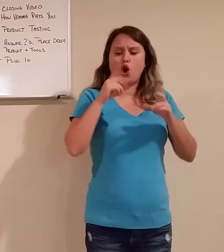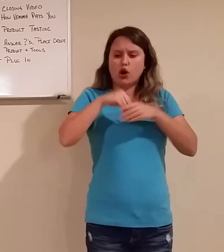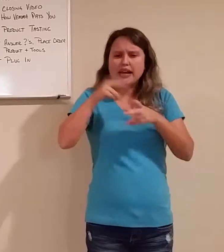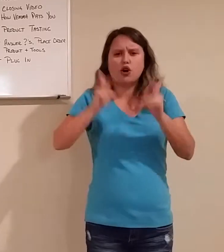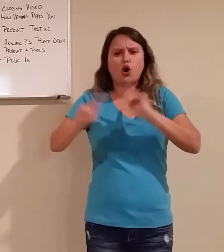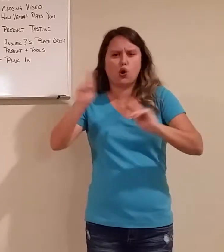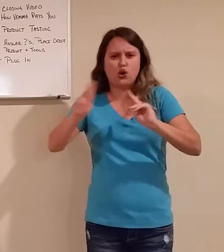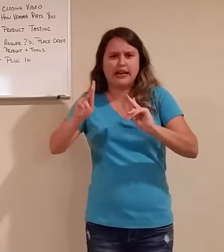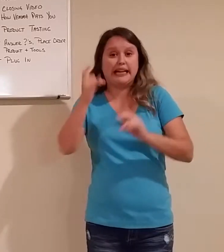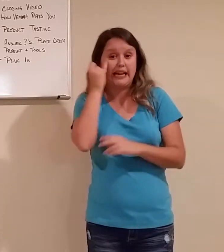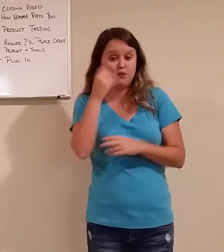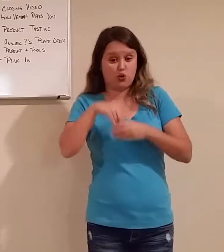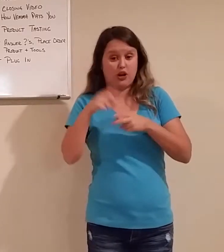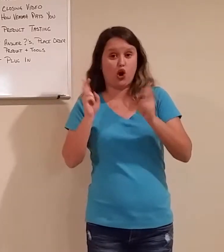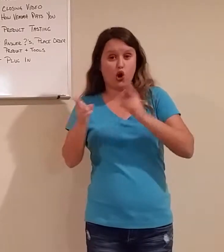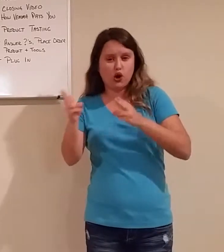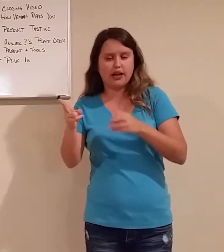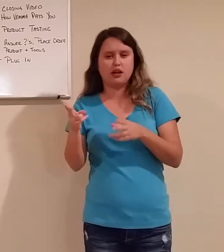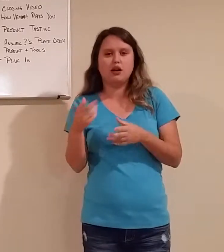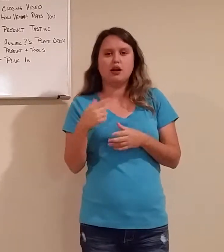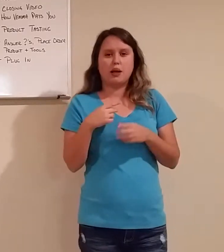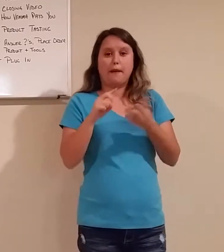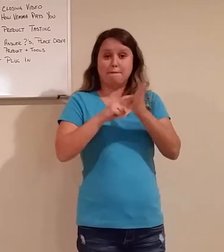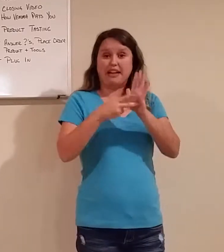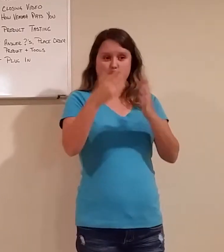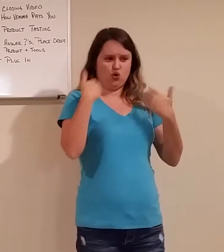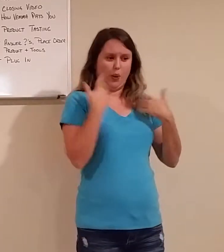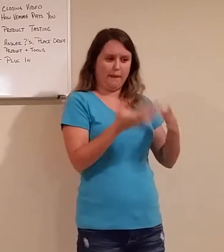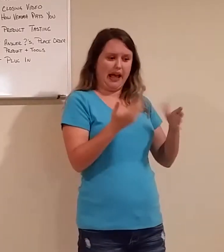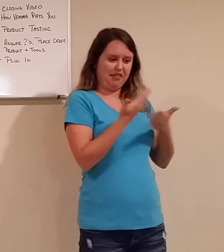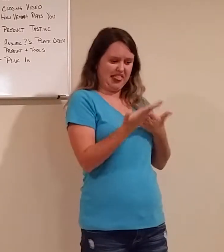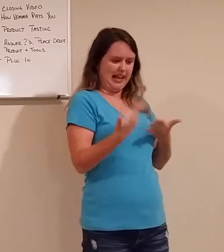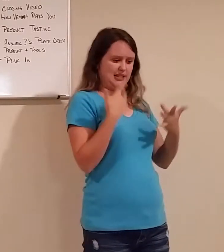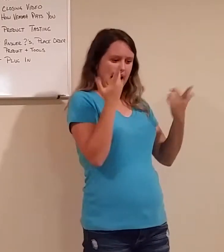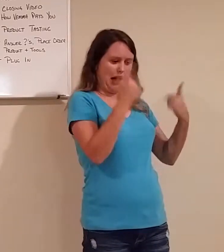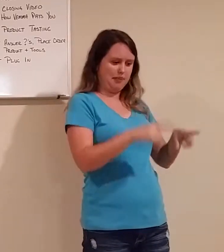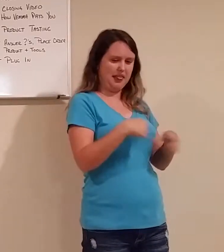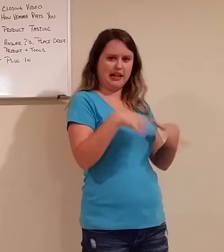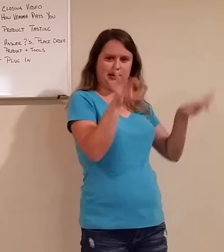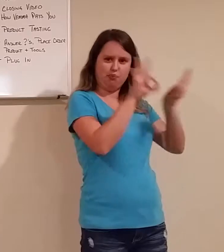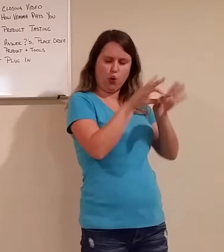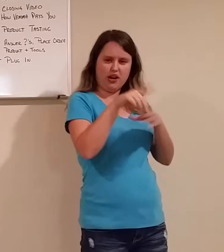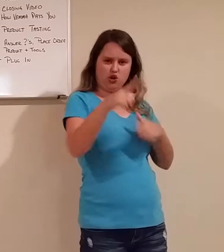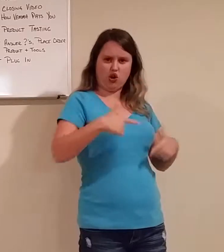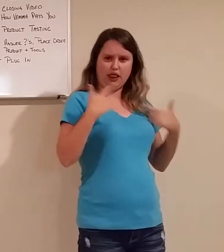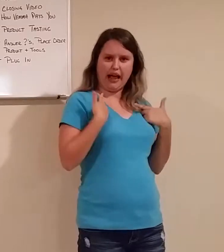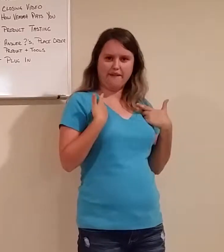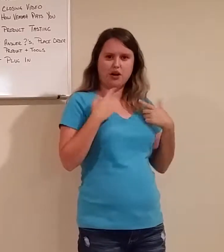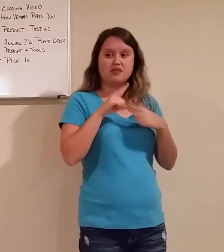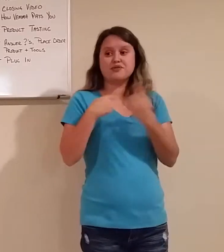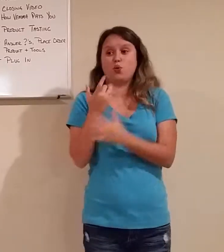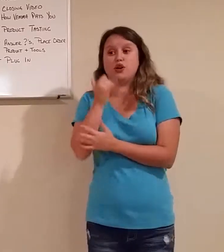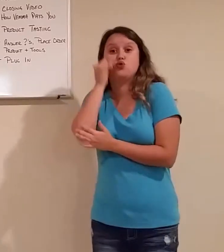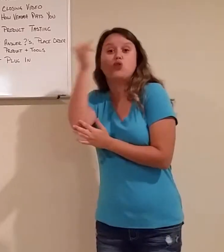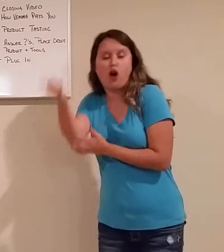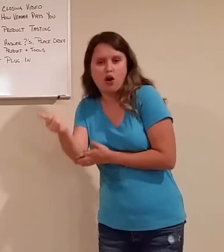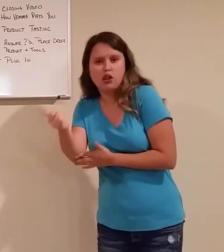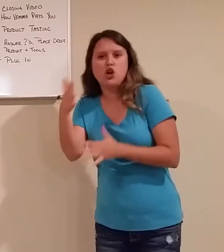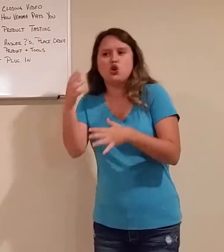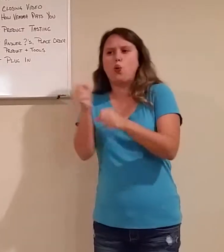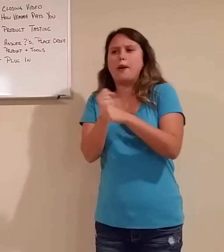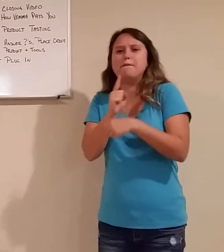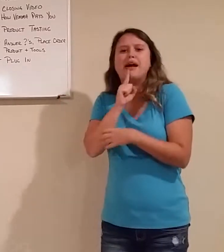of importance in their life. And when we make that call, we want to make sure that we compliment